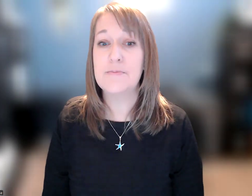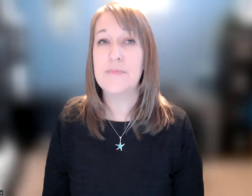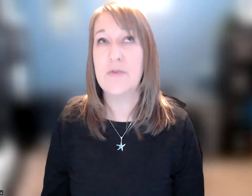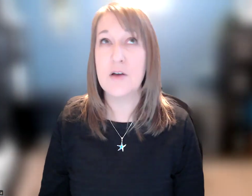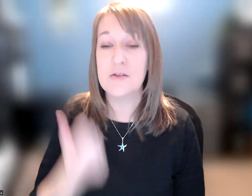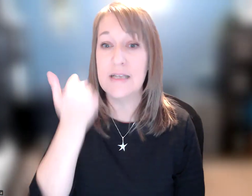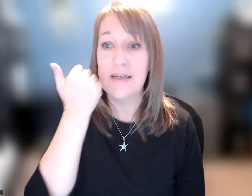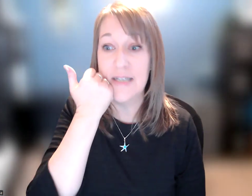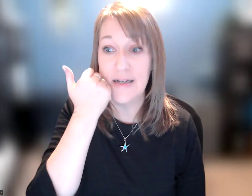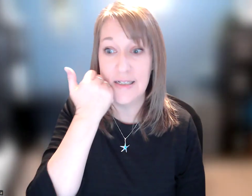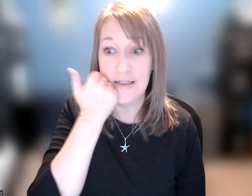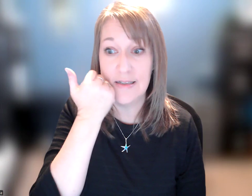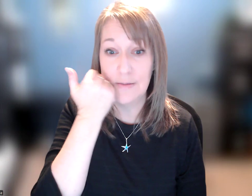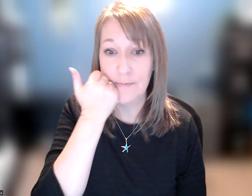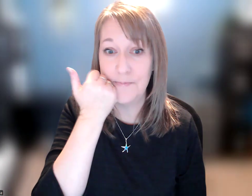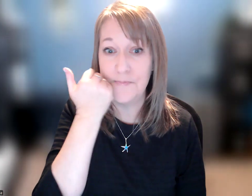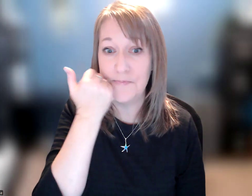I've also seen dentist.